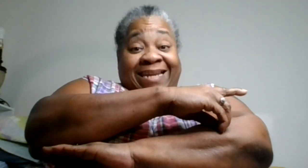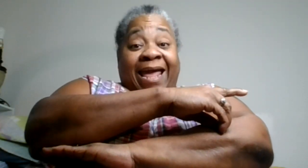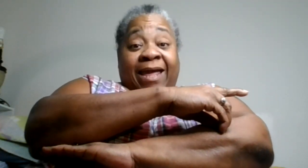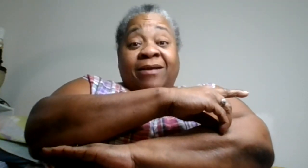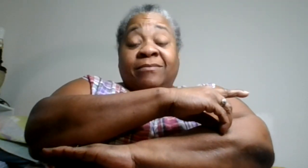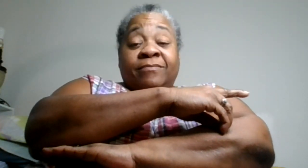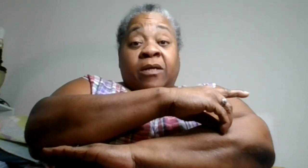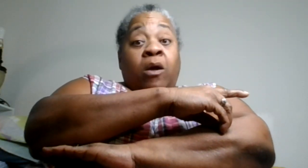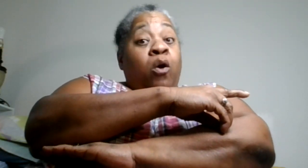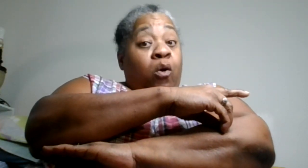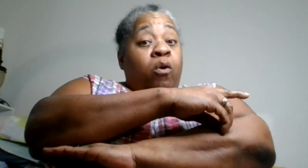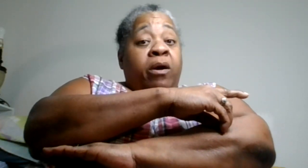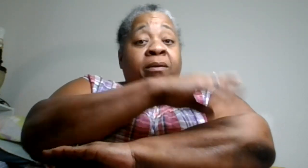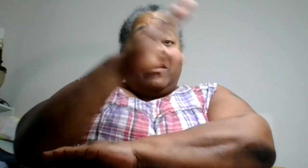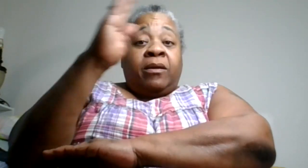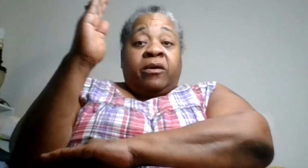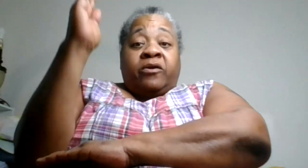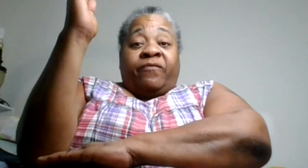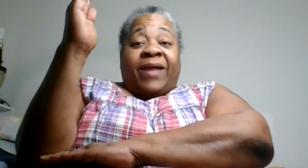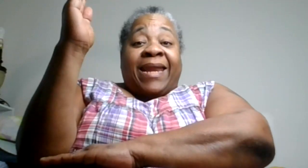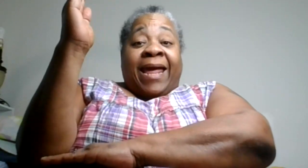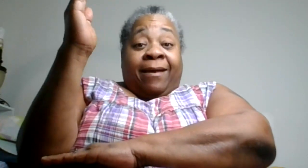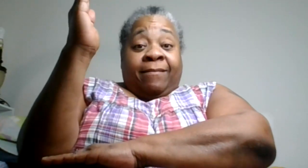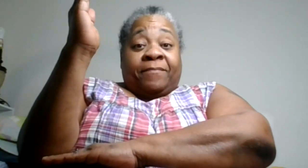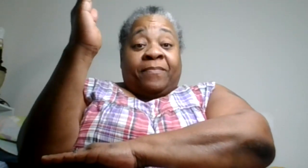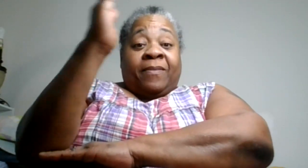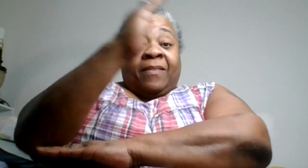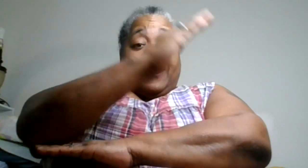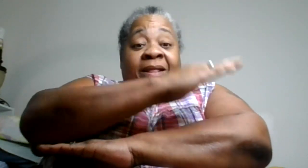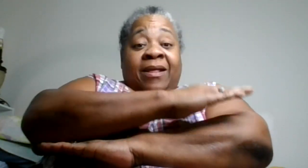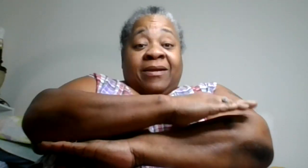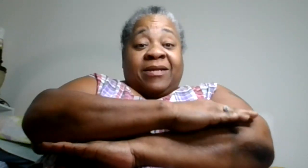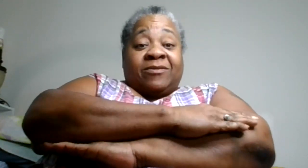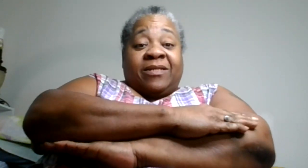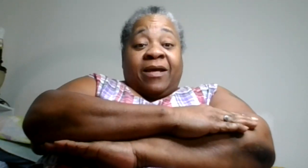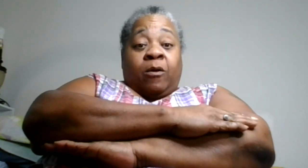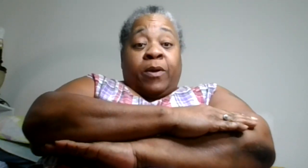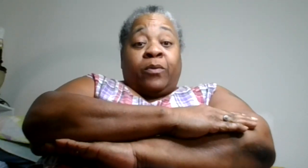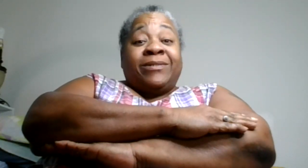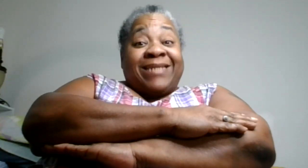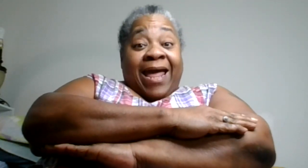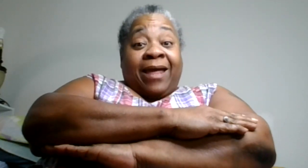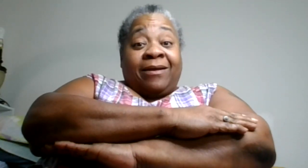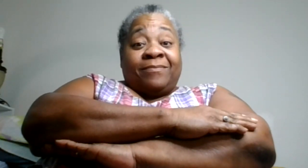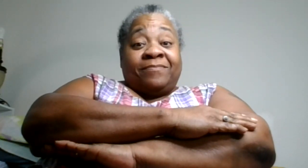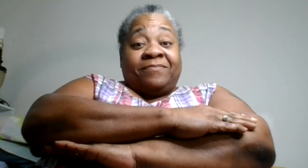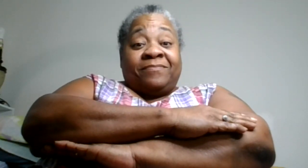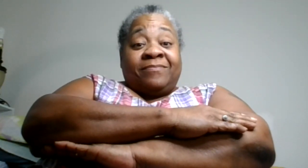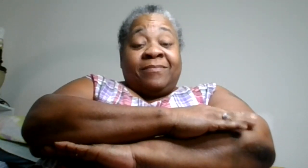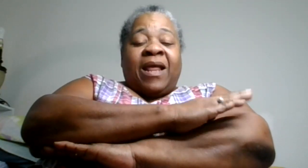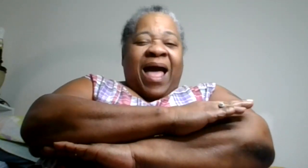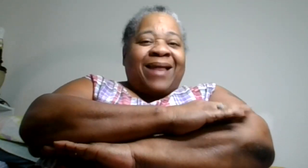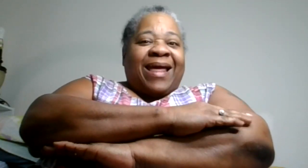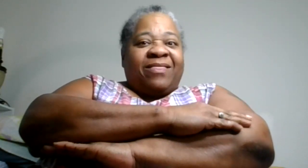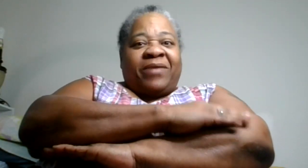day, or you can do a flat hand down to the elbow, day. I like the flat